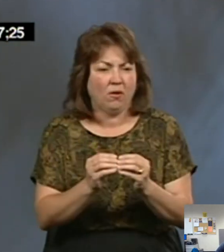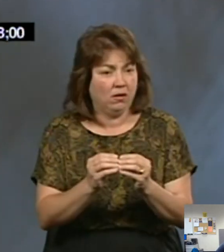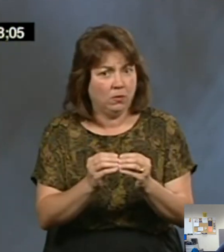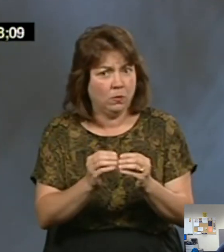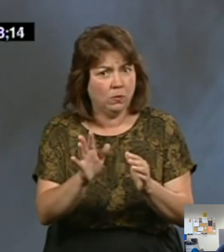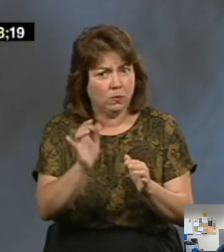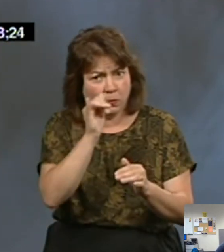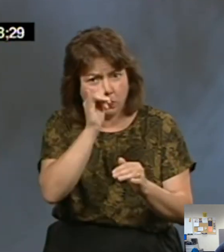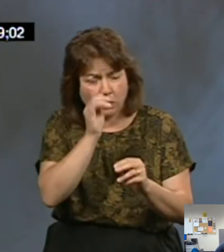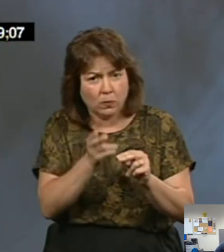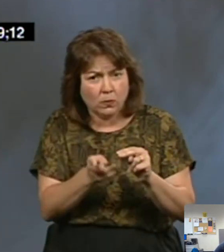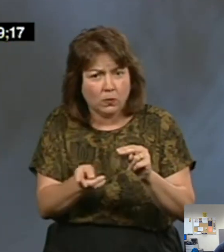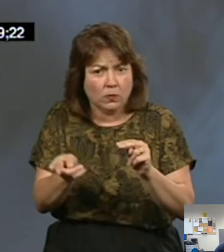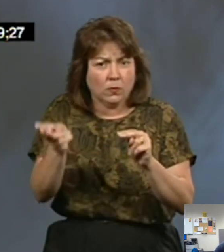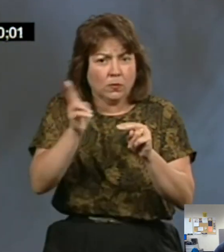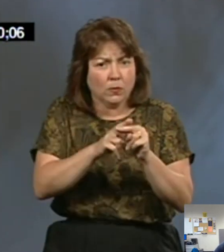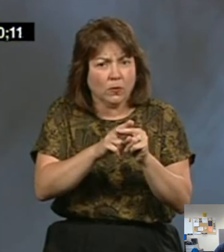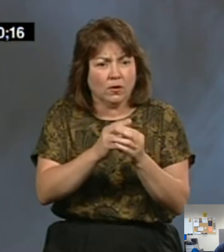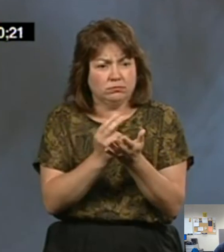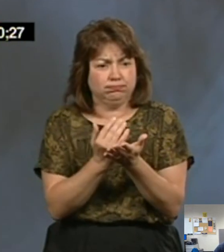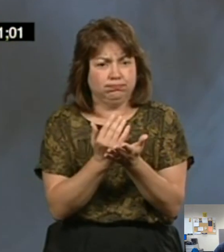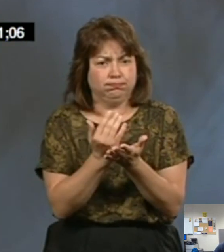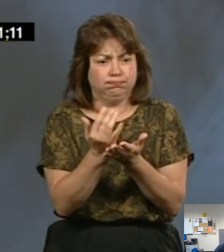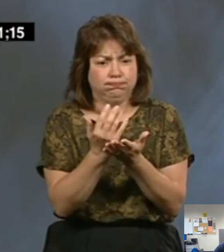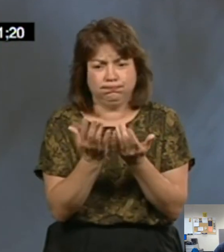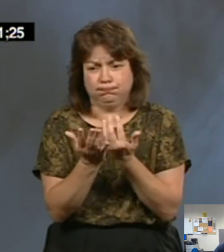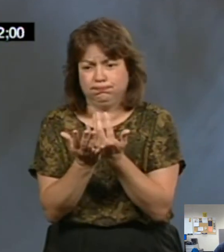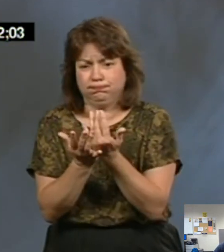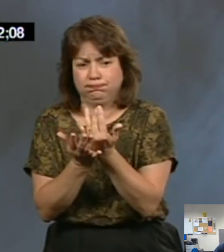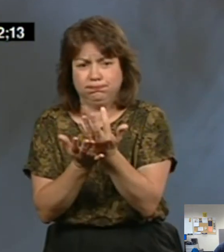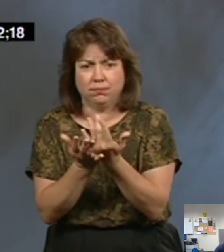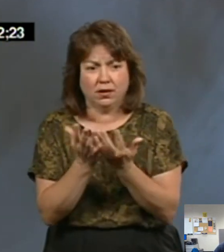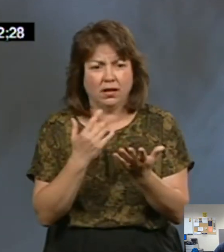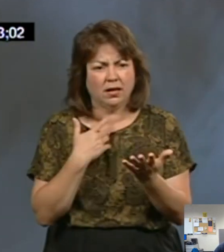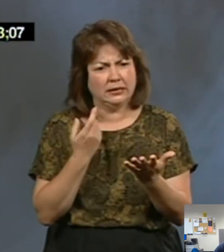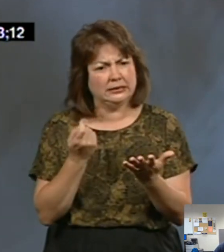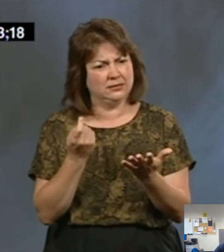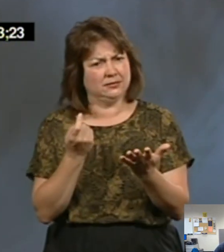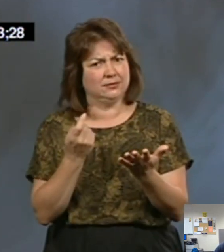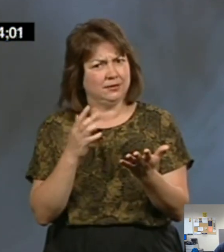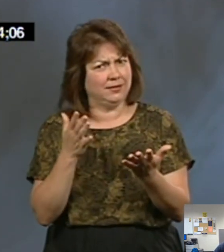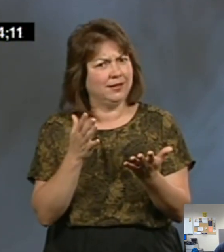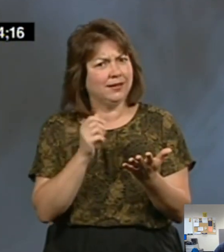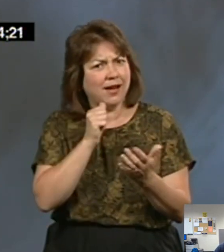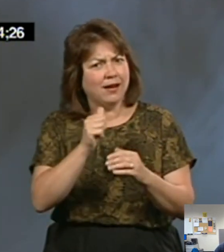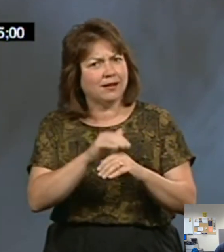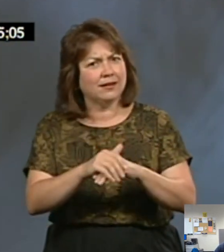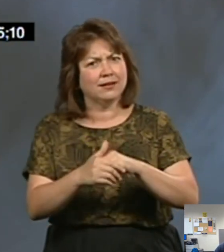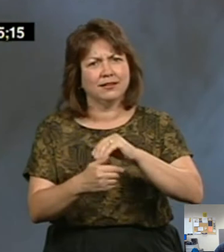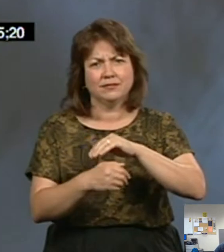real quick, and we'll go ahead. But oh wow, was that a bad idea? Then the